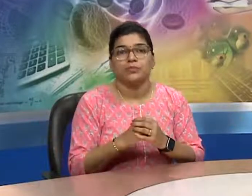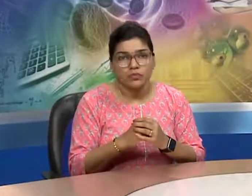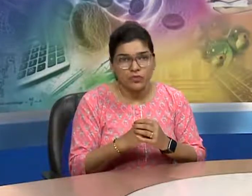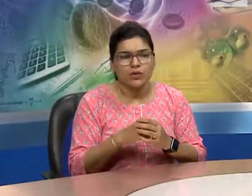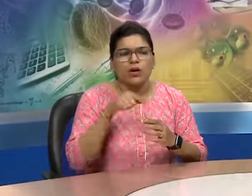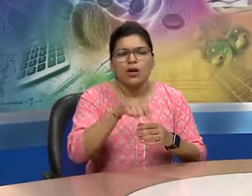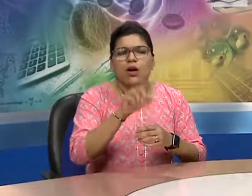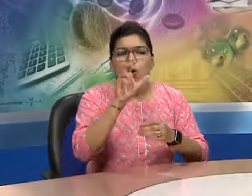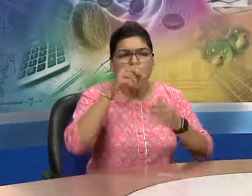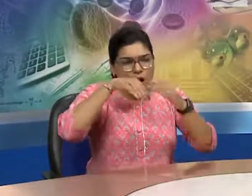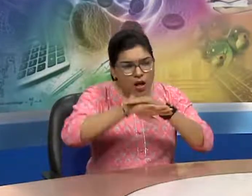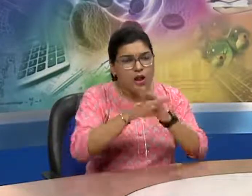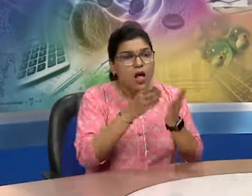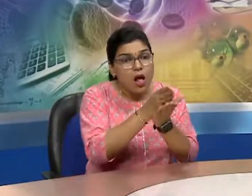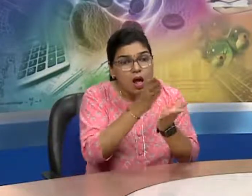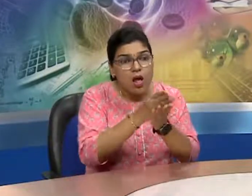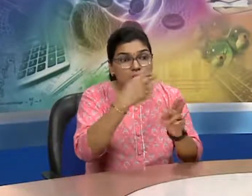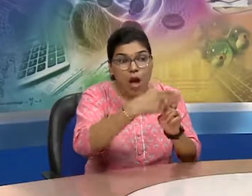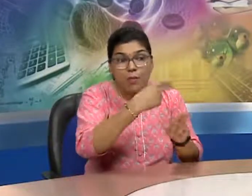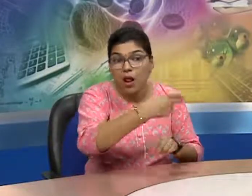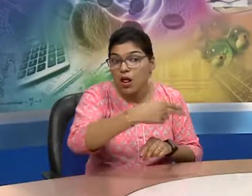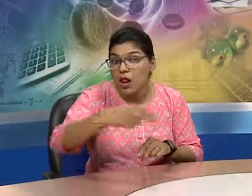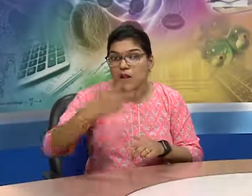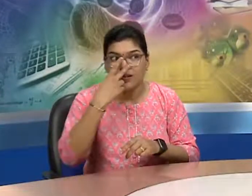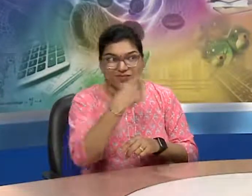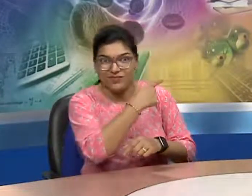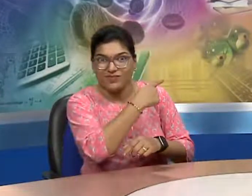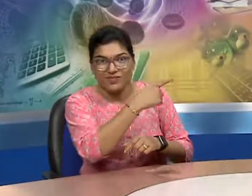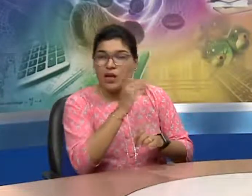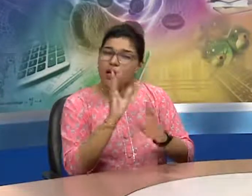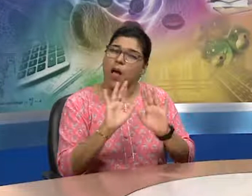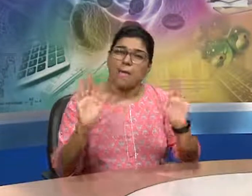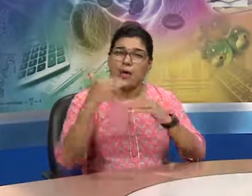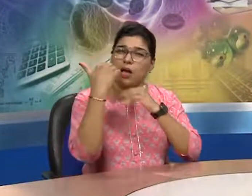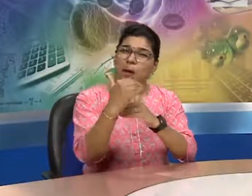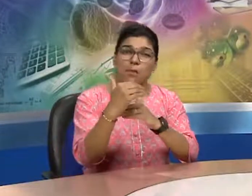which results into different kinds of formation of minerals.